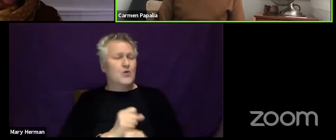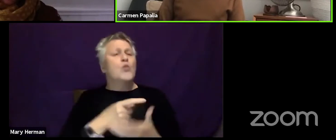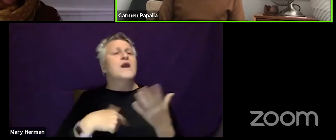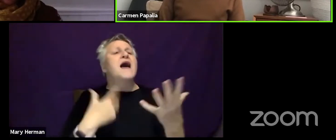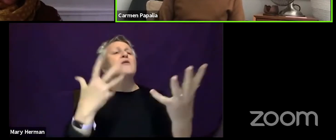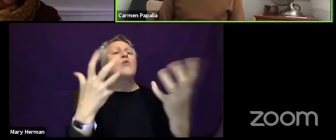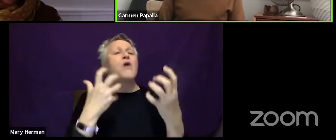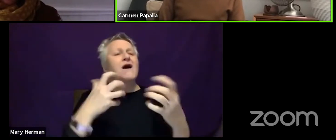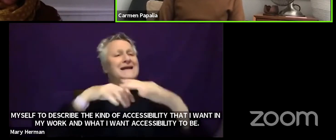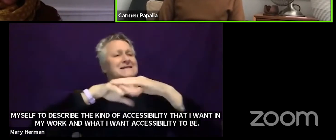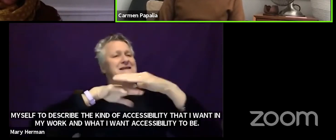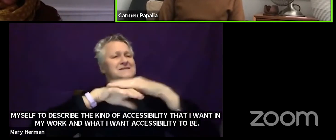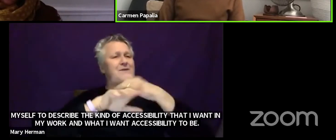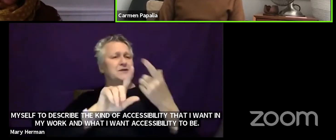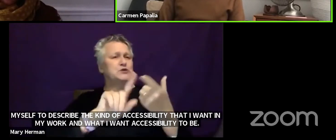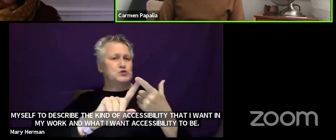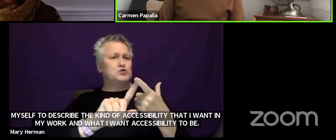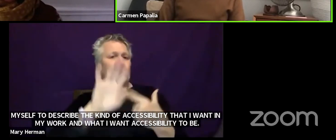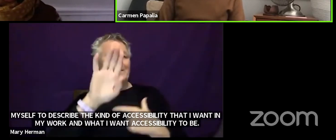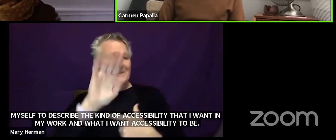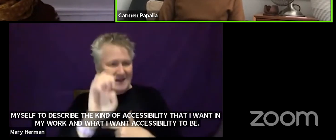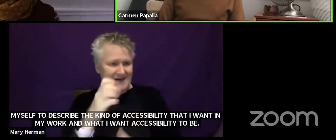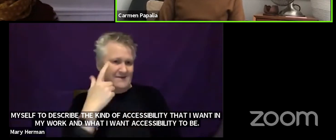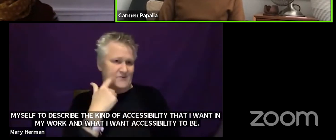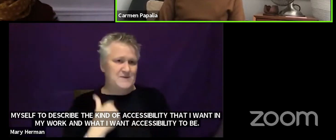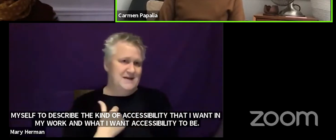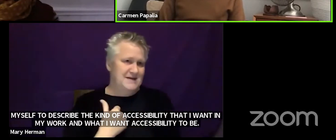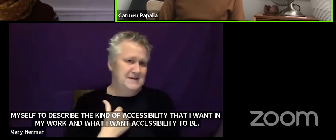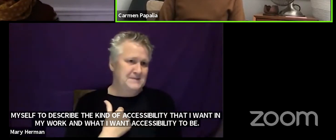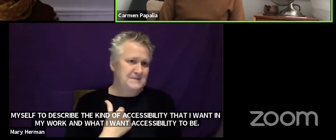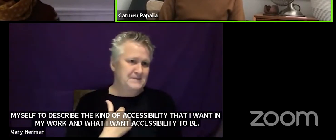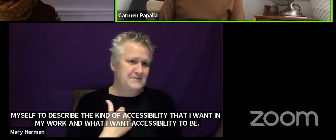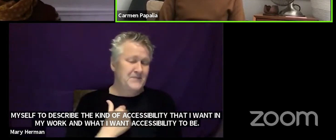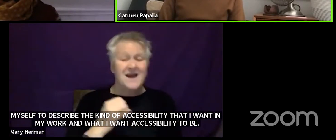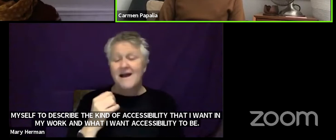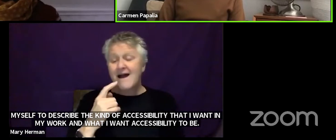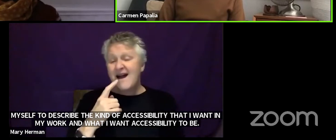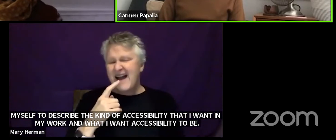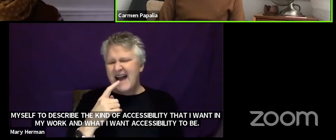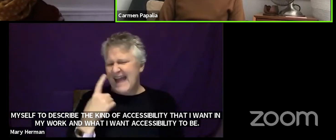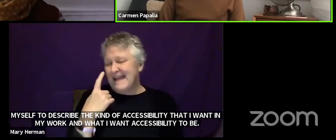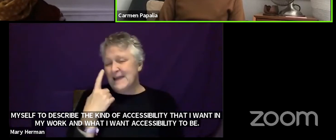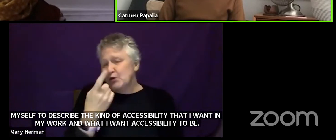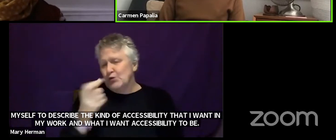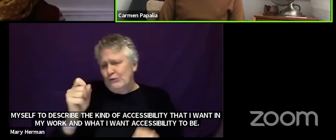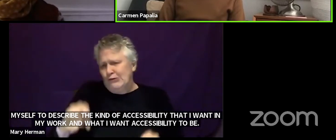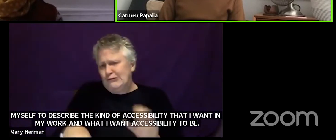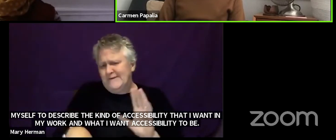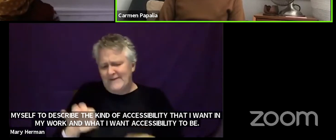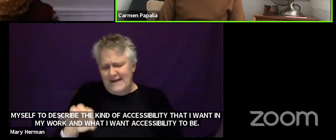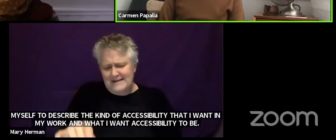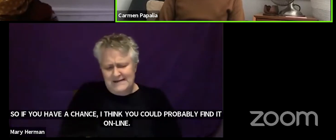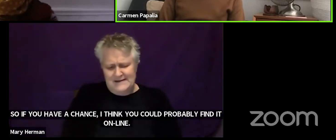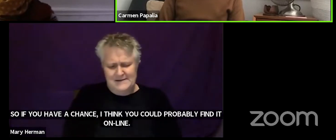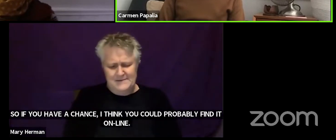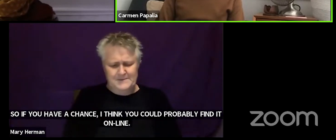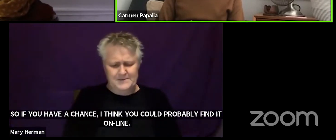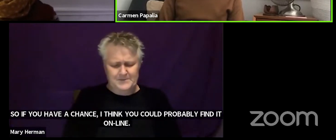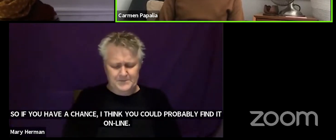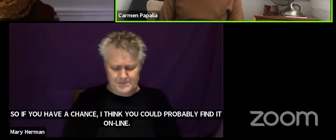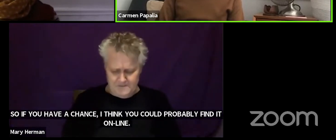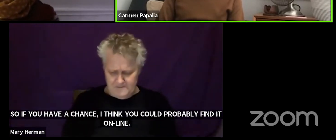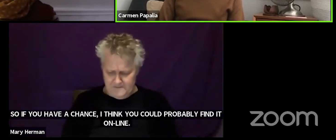So if you have a chance, I think you could probably find it online. It's called Open Access, and it's just